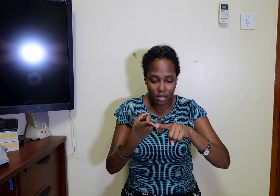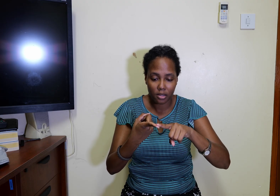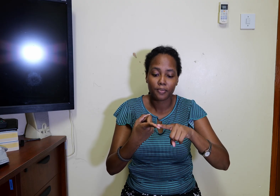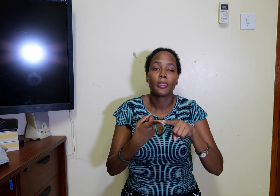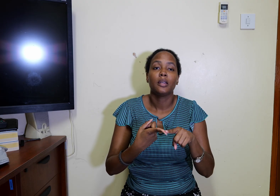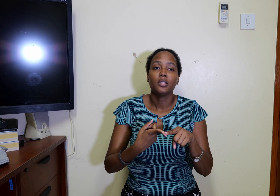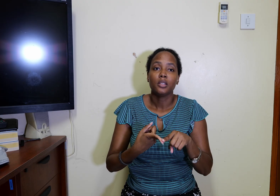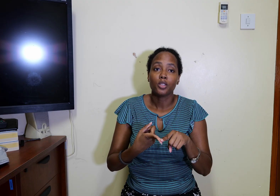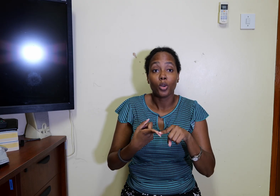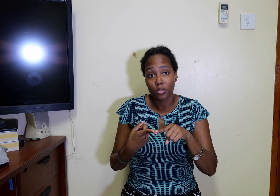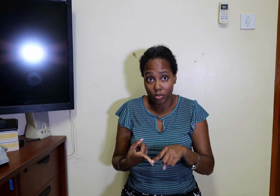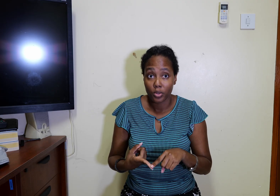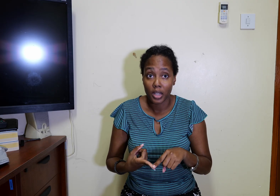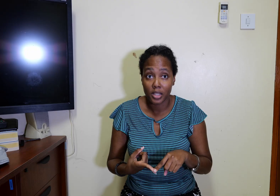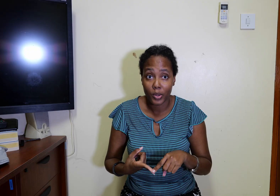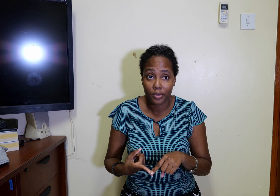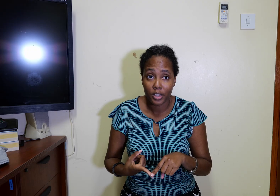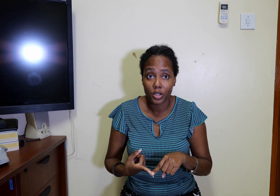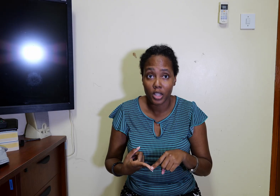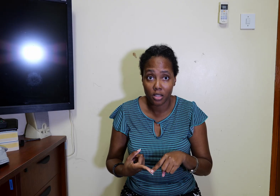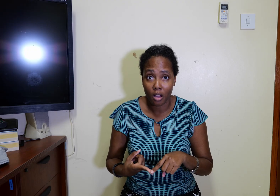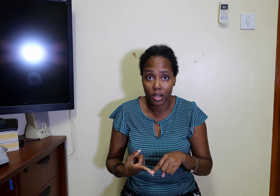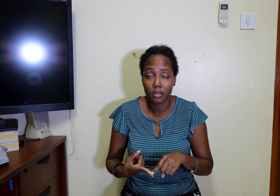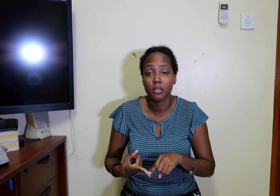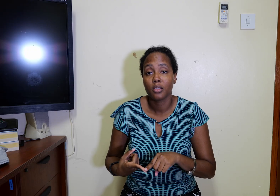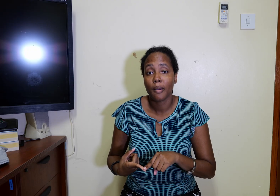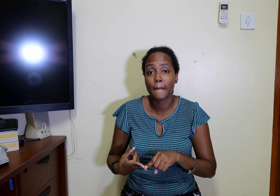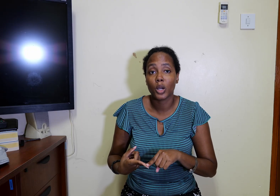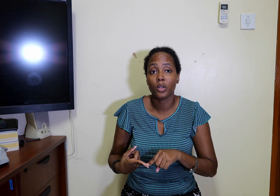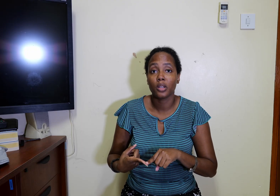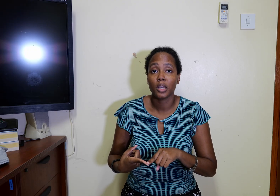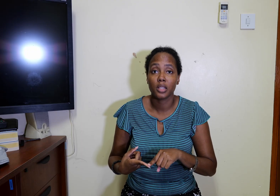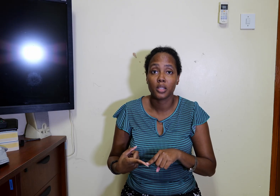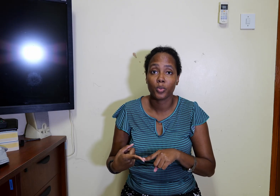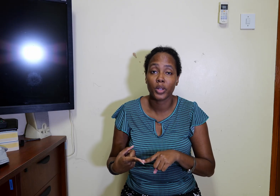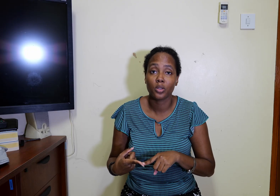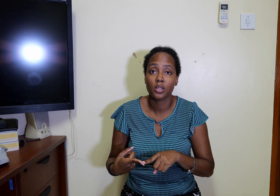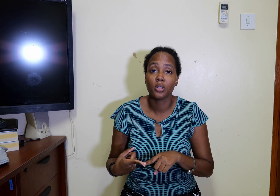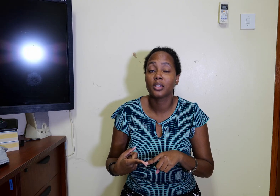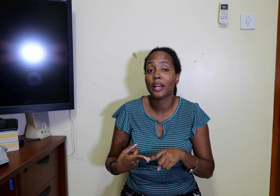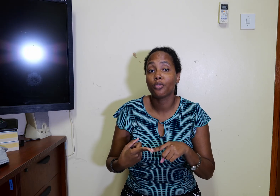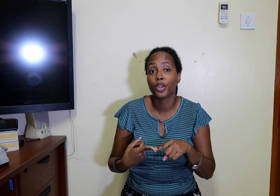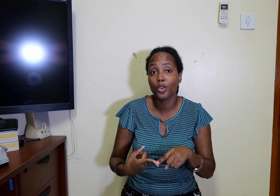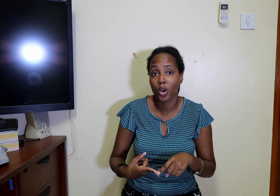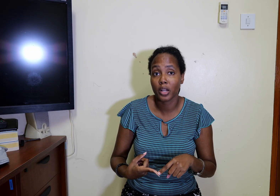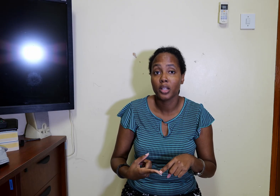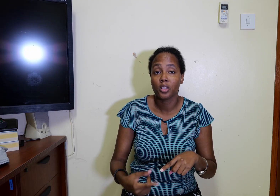His. So the his that we're referring to is God, but his, we're going to do the sign for your. So